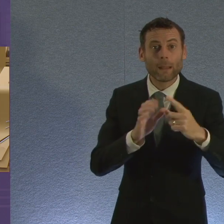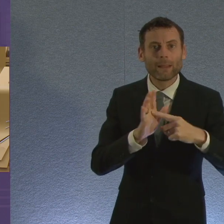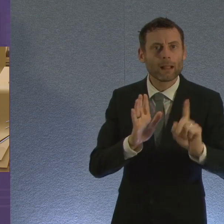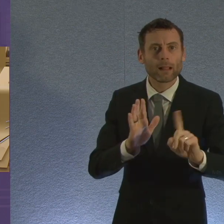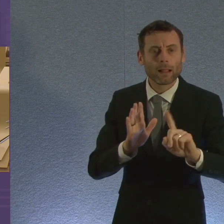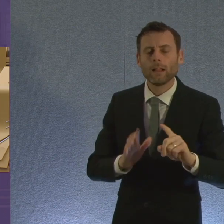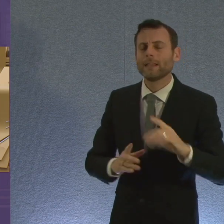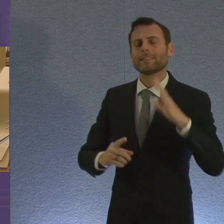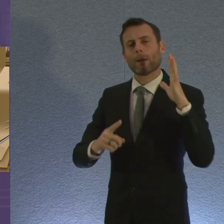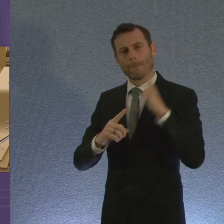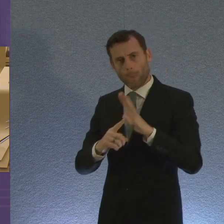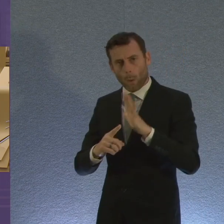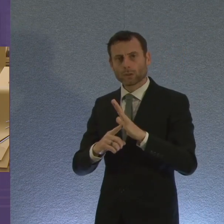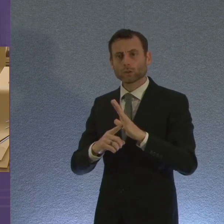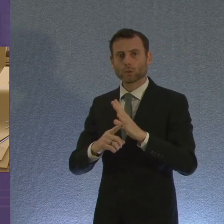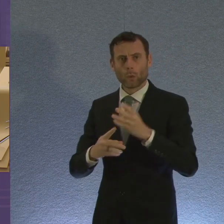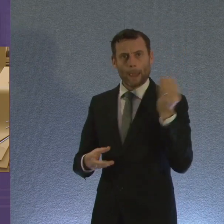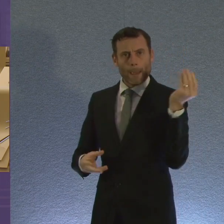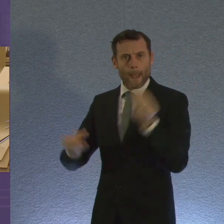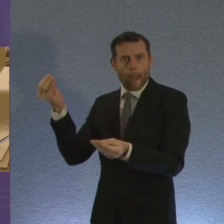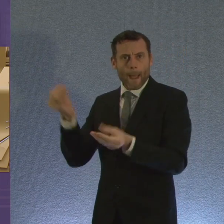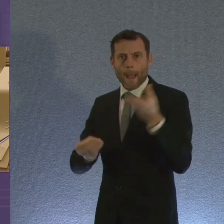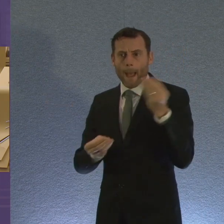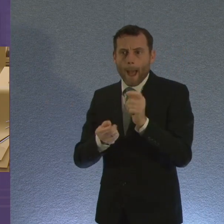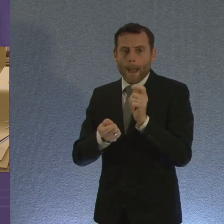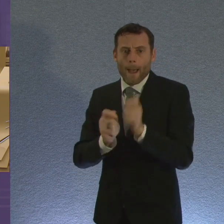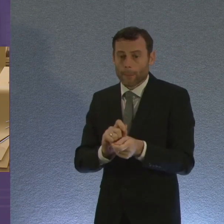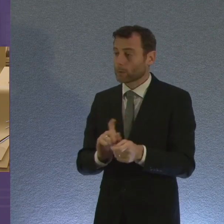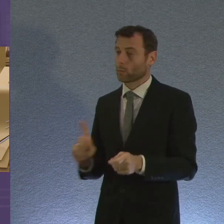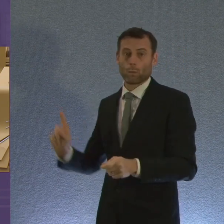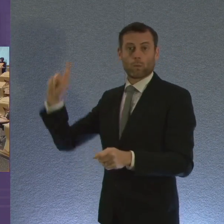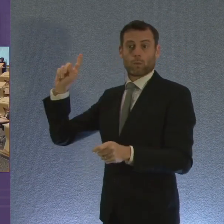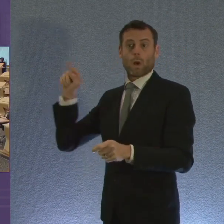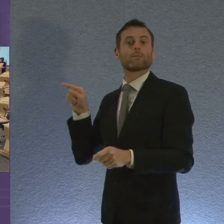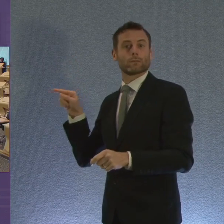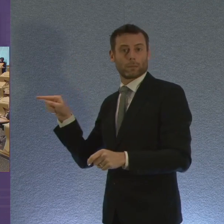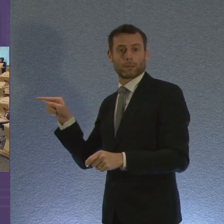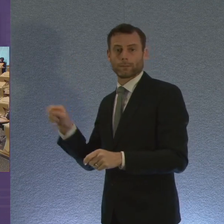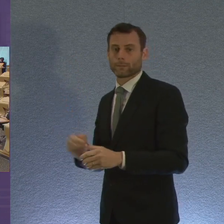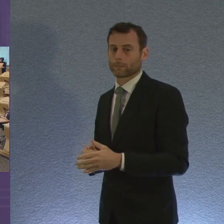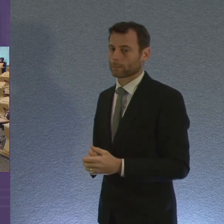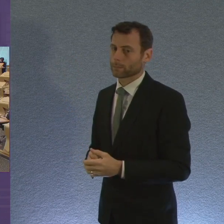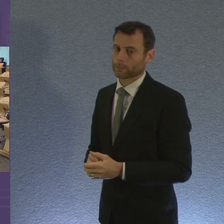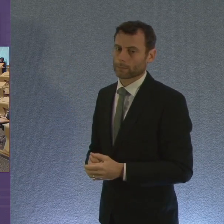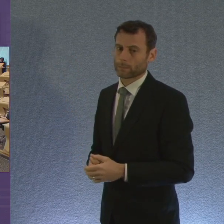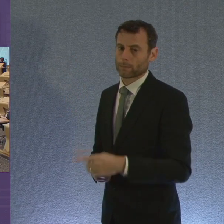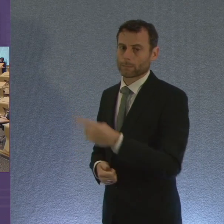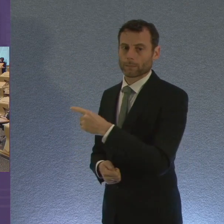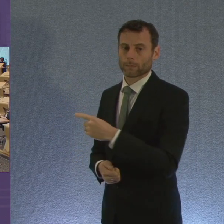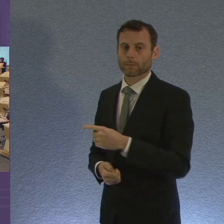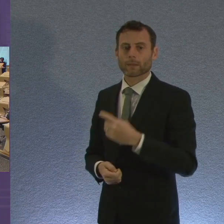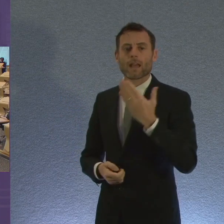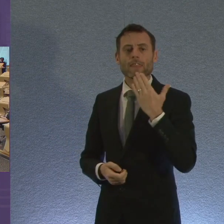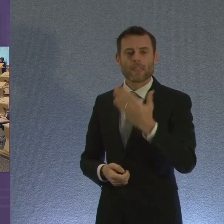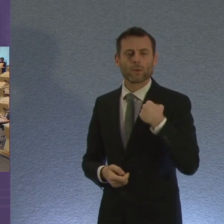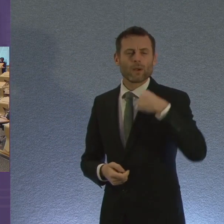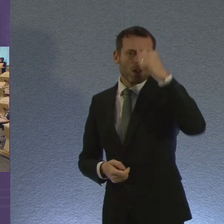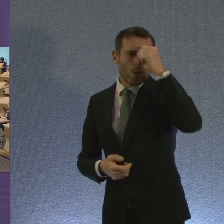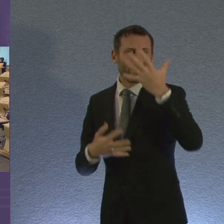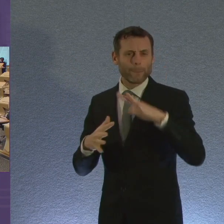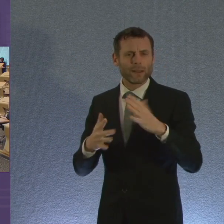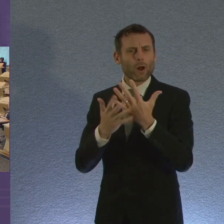any party wish to have... yes, I'll take an intervention. Thank you, Cabinet Secretary. I know there's been much discussion this